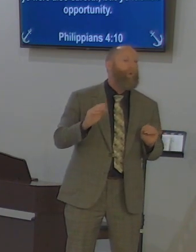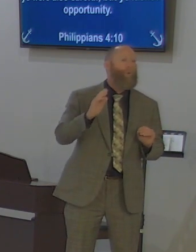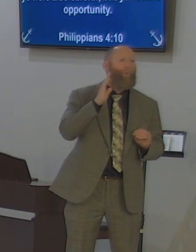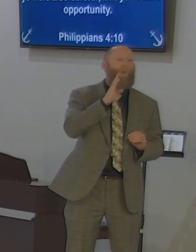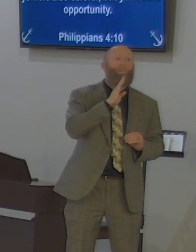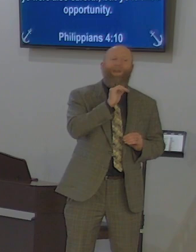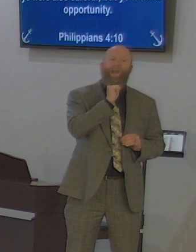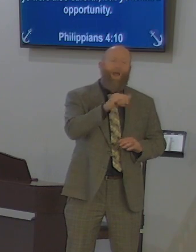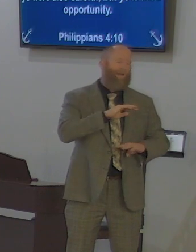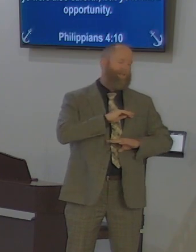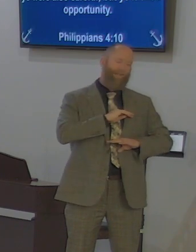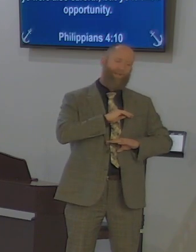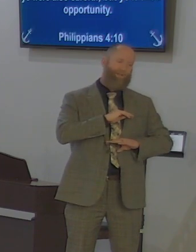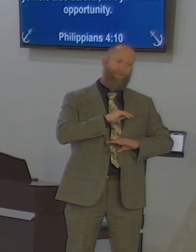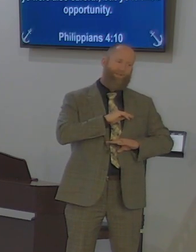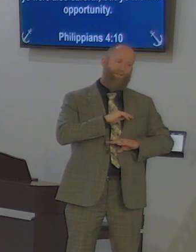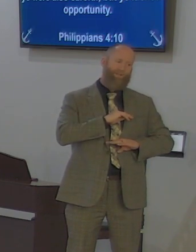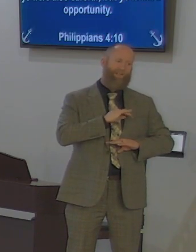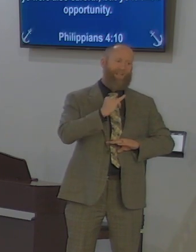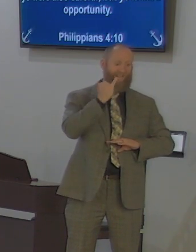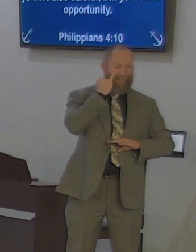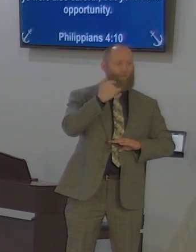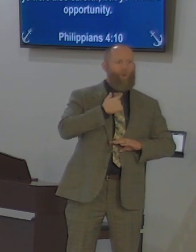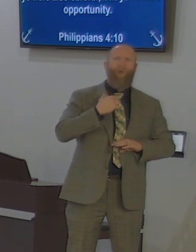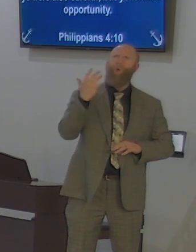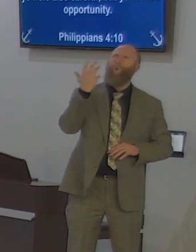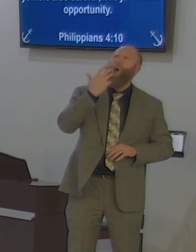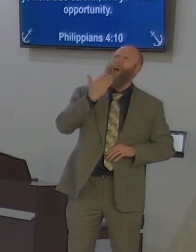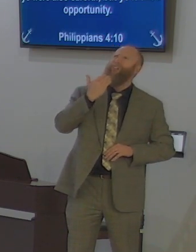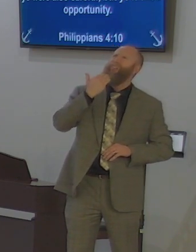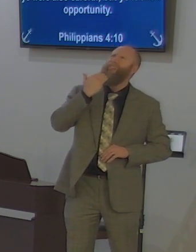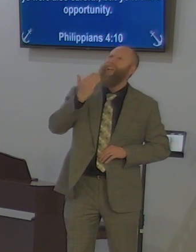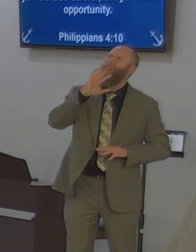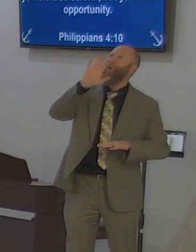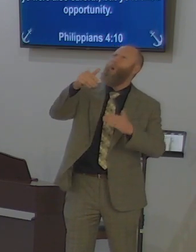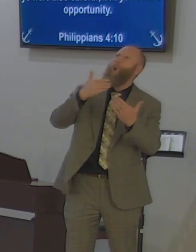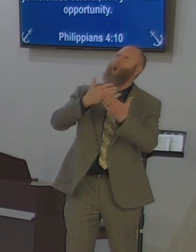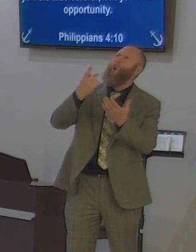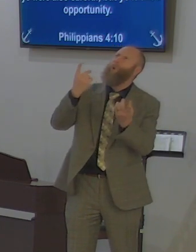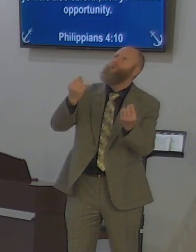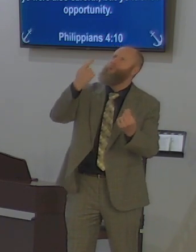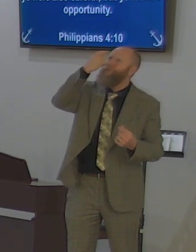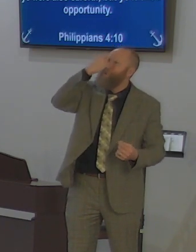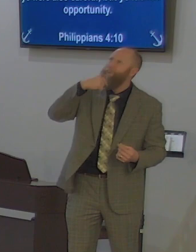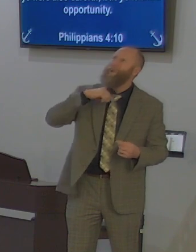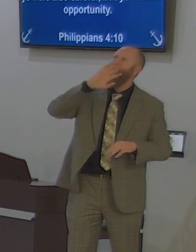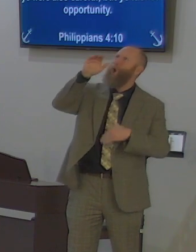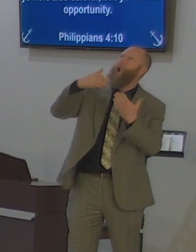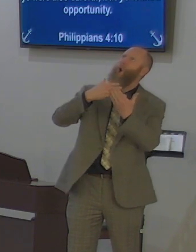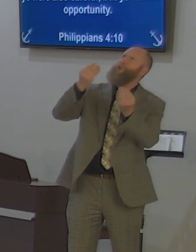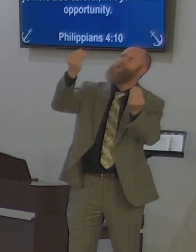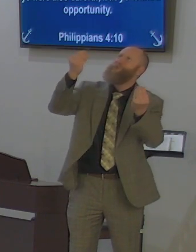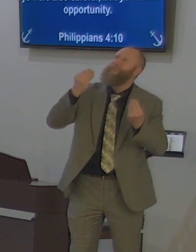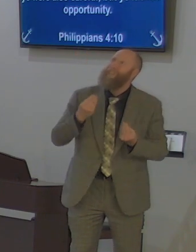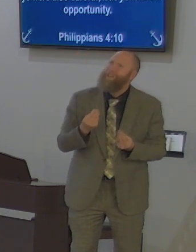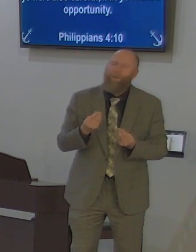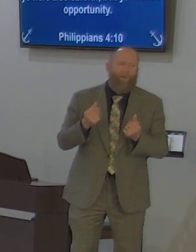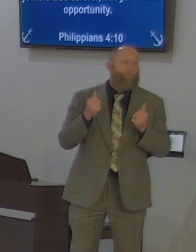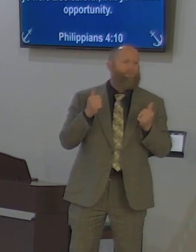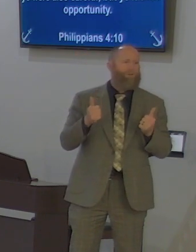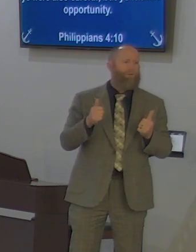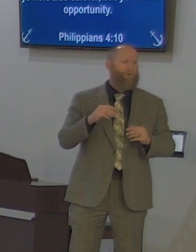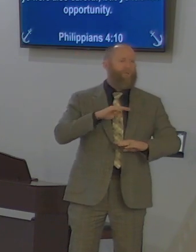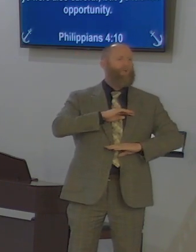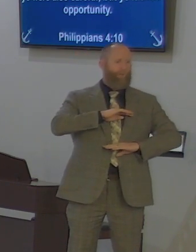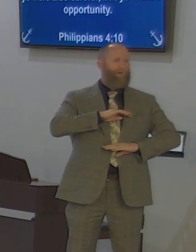everlasting life, and you don't have gratitude toward what God does, you're always going to be looking for that which would produce